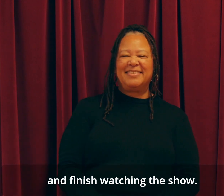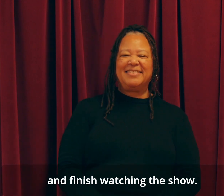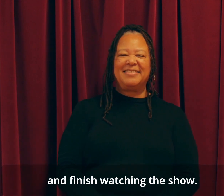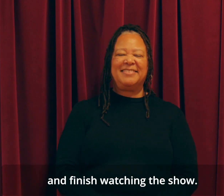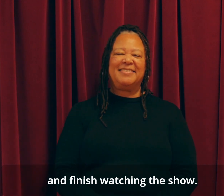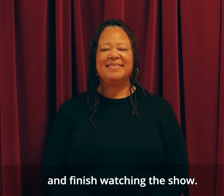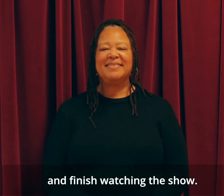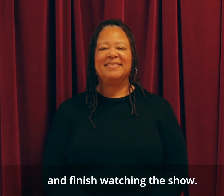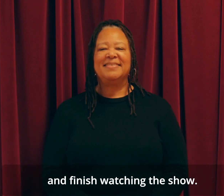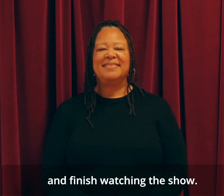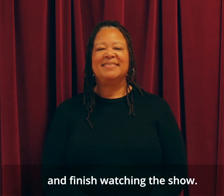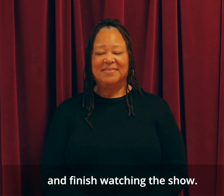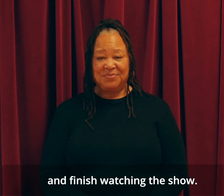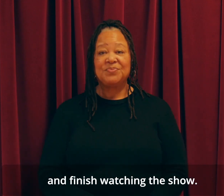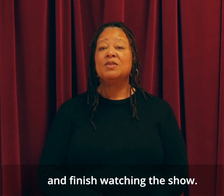and finish watching the show.